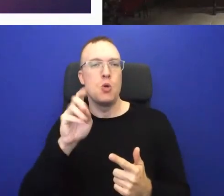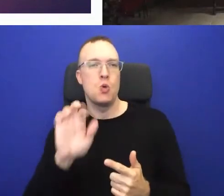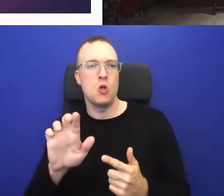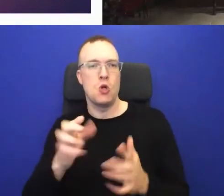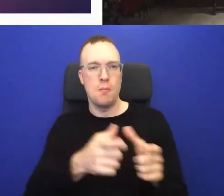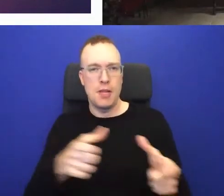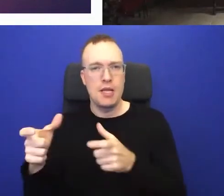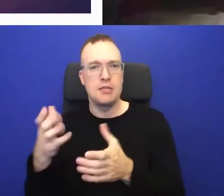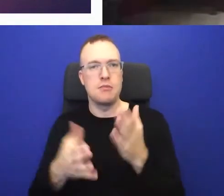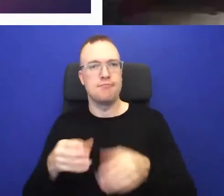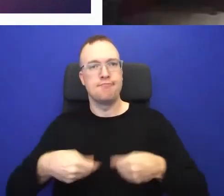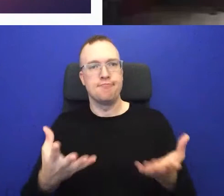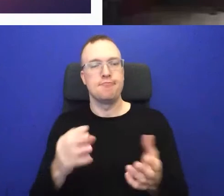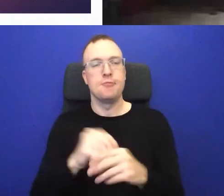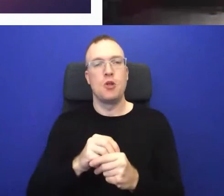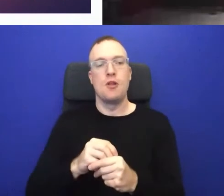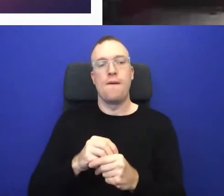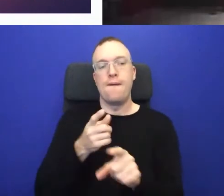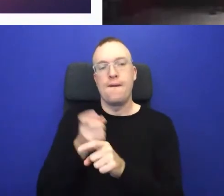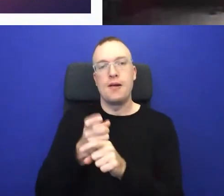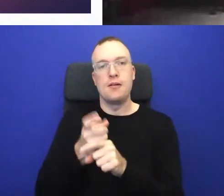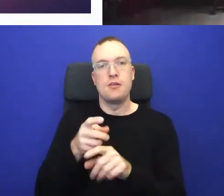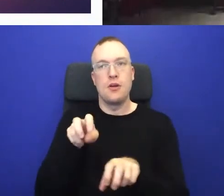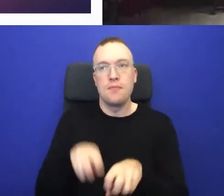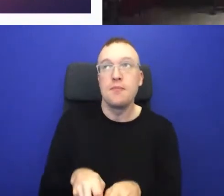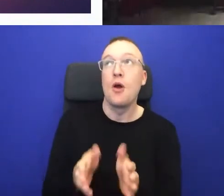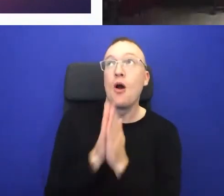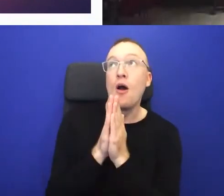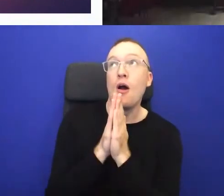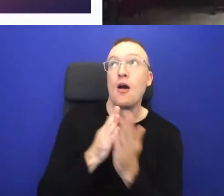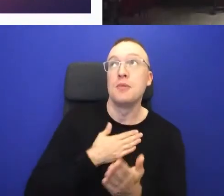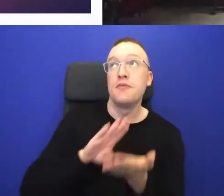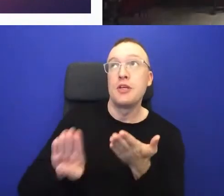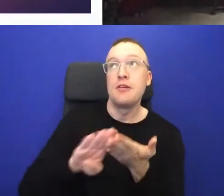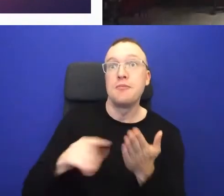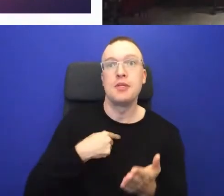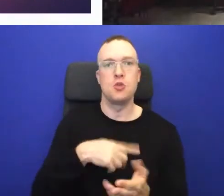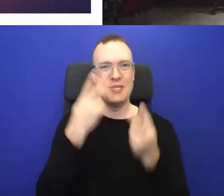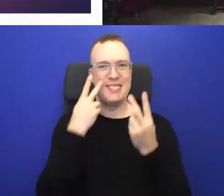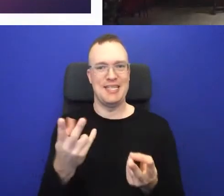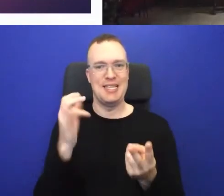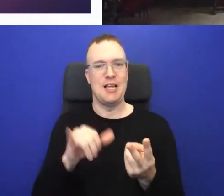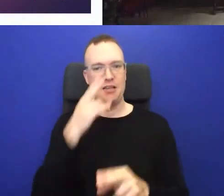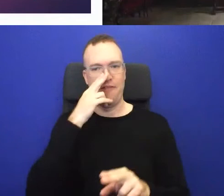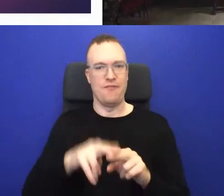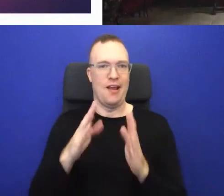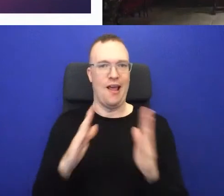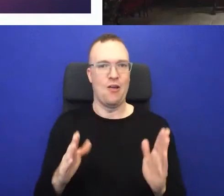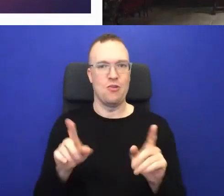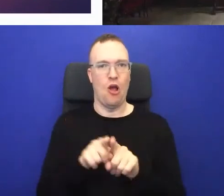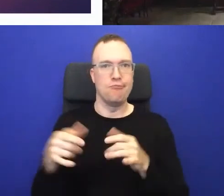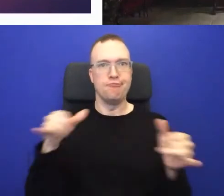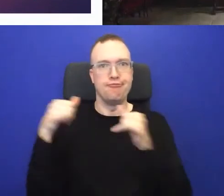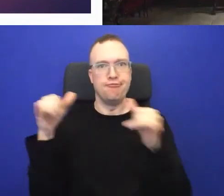hurl playfully at his butler, then go down on his knees to beg forgiveness. So you can see it was a fun house, and a riotous